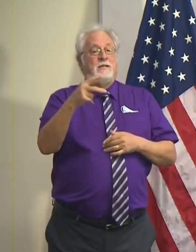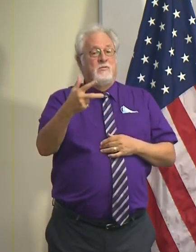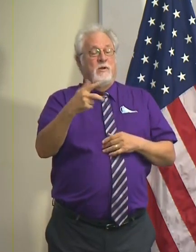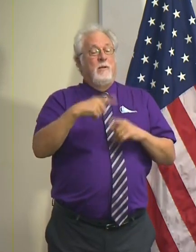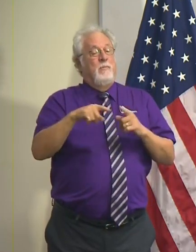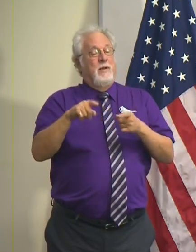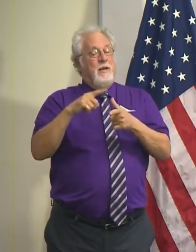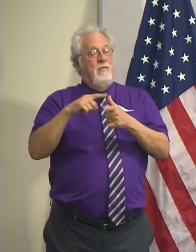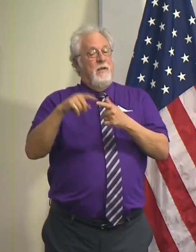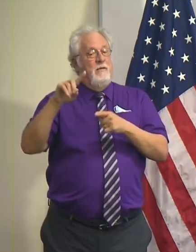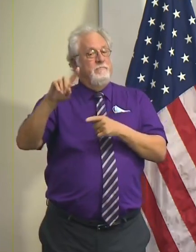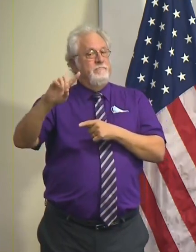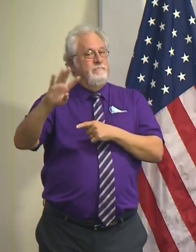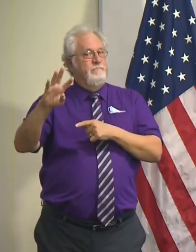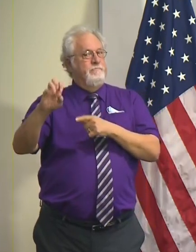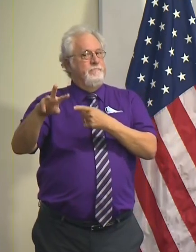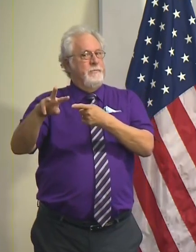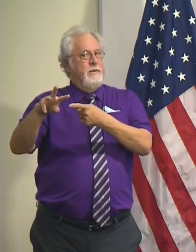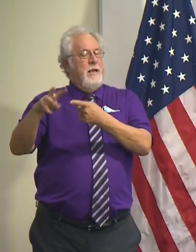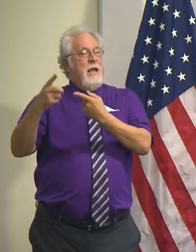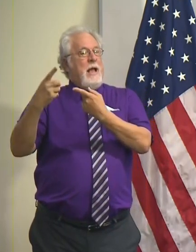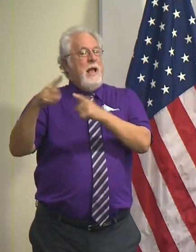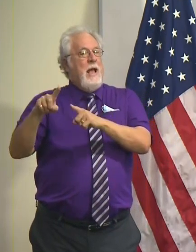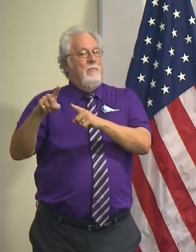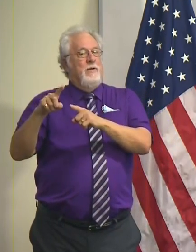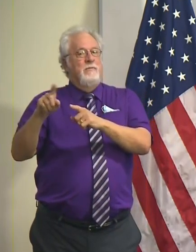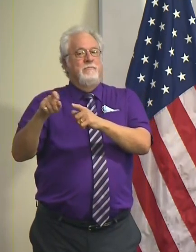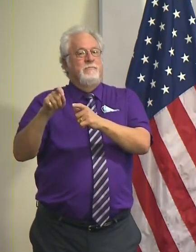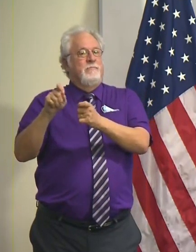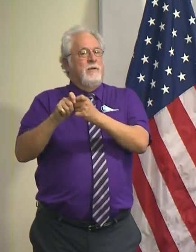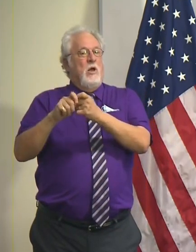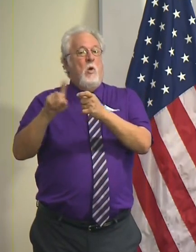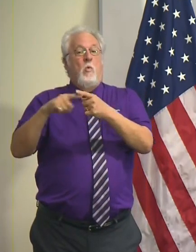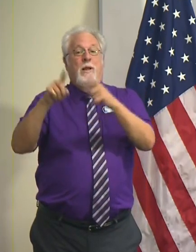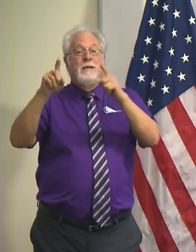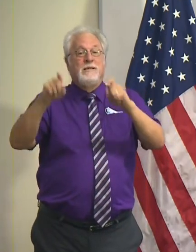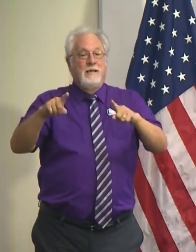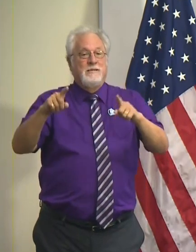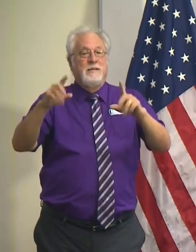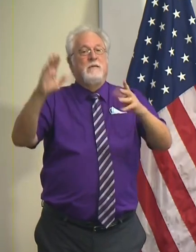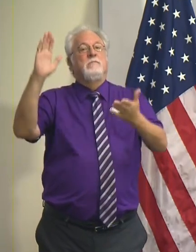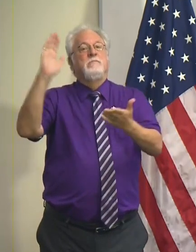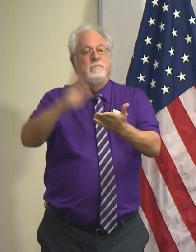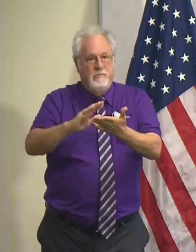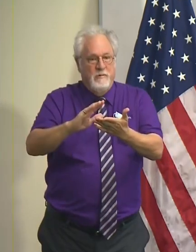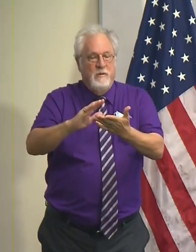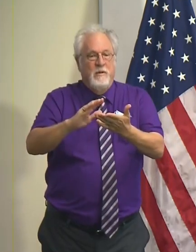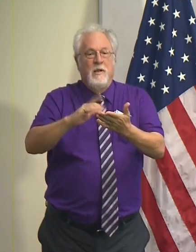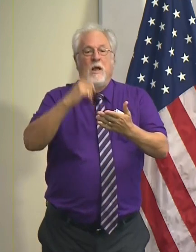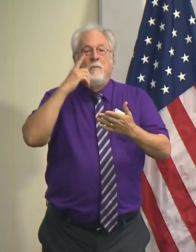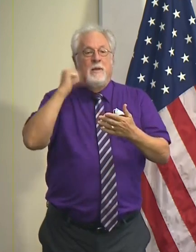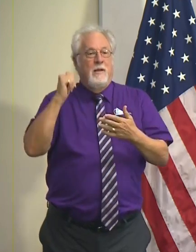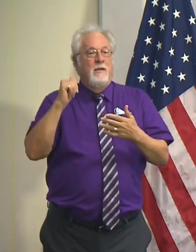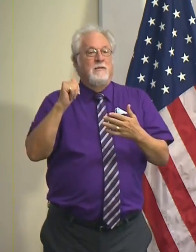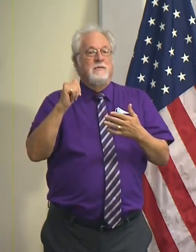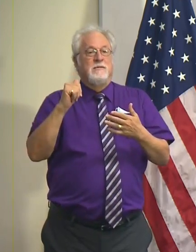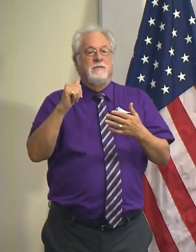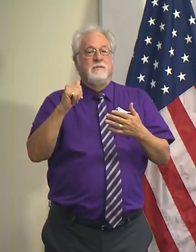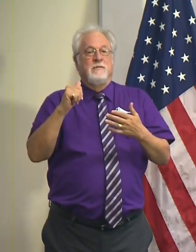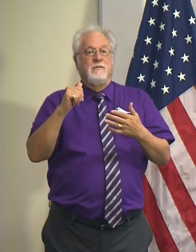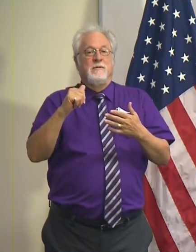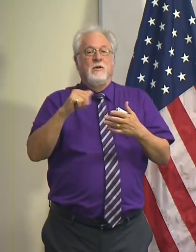unknown, and the unknown happening precisely at a time when your testing was more diminished than you wanted it to be because